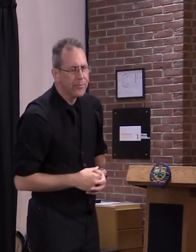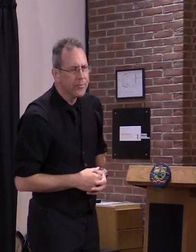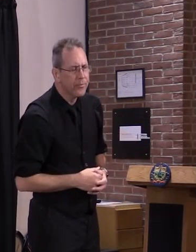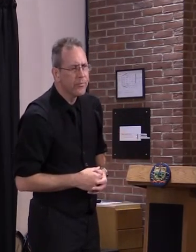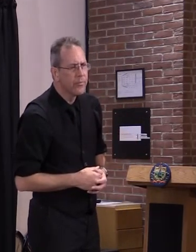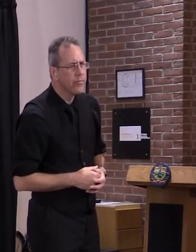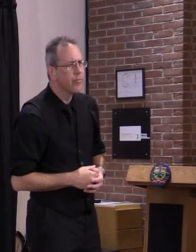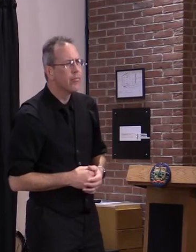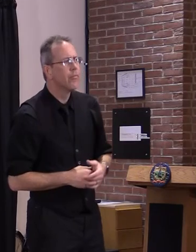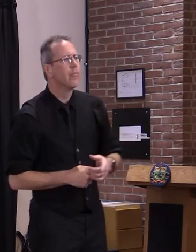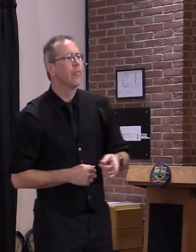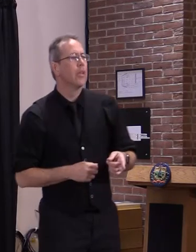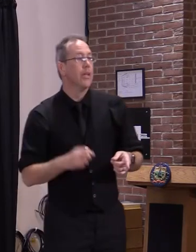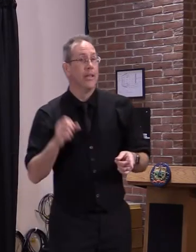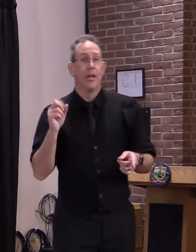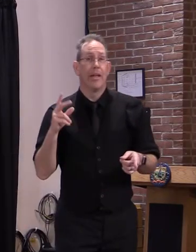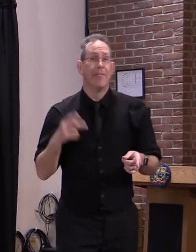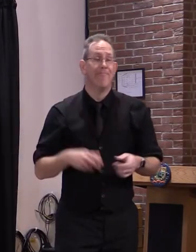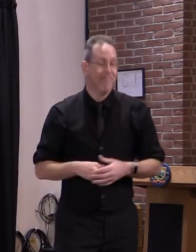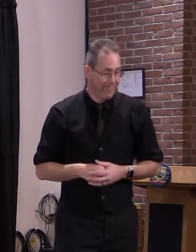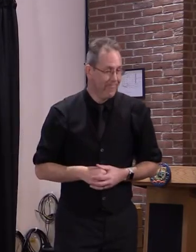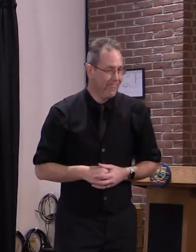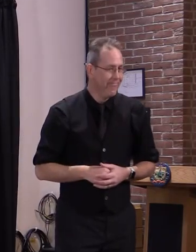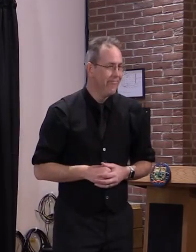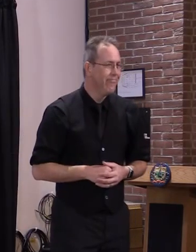Andrew McGregor, Caledonian Record.